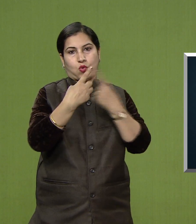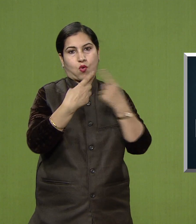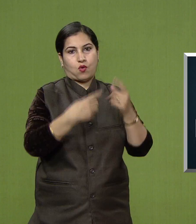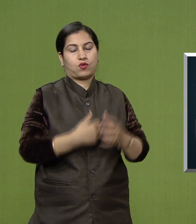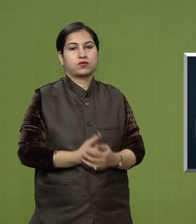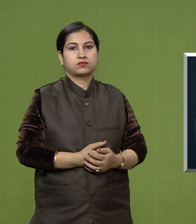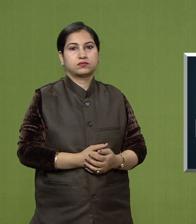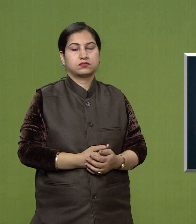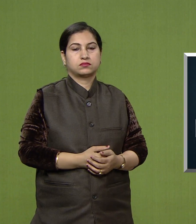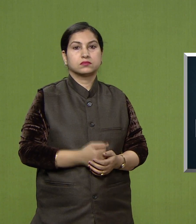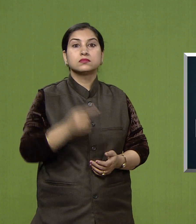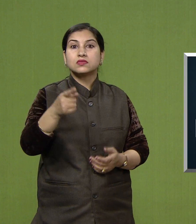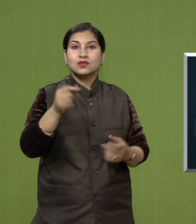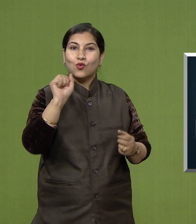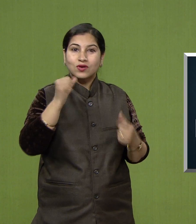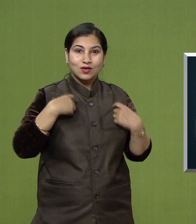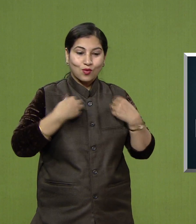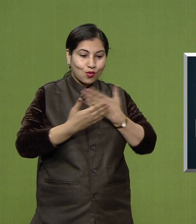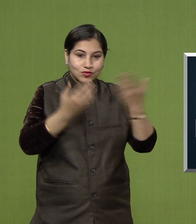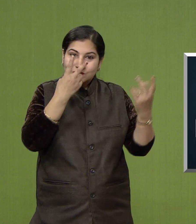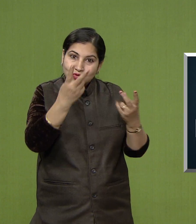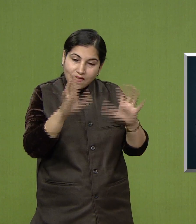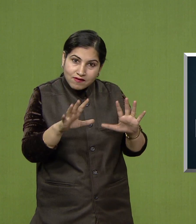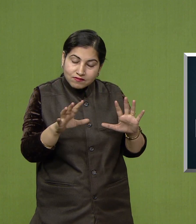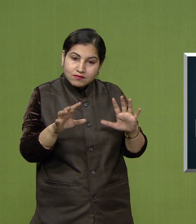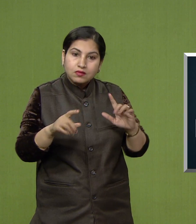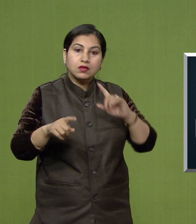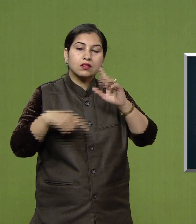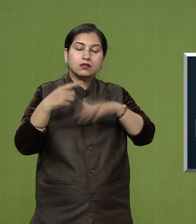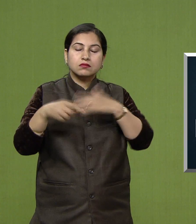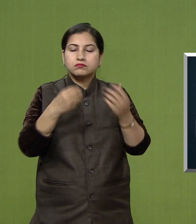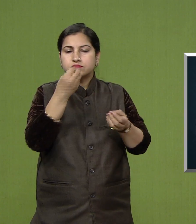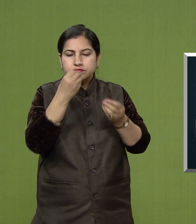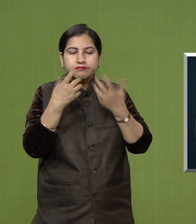You have seen your clothes getting spoiled due to stains.